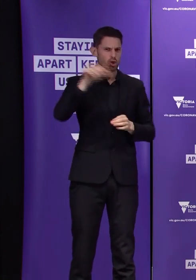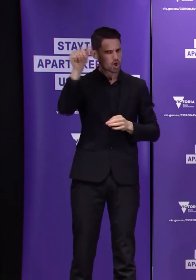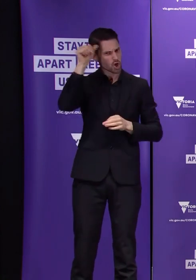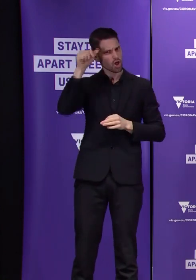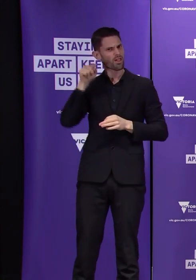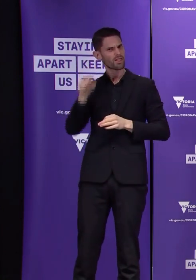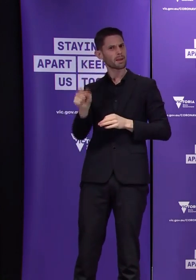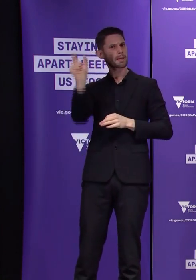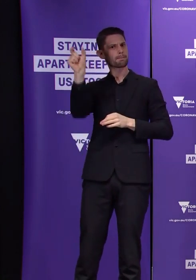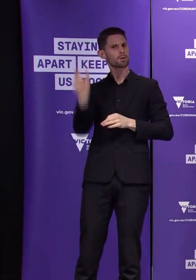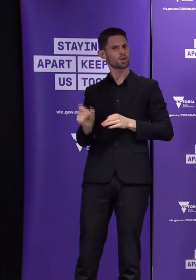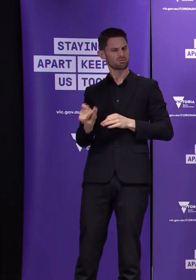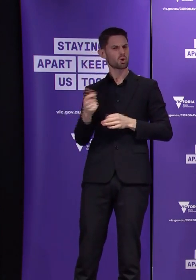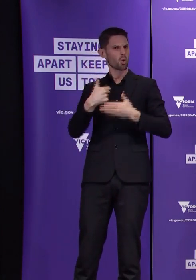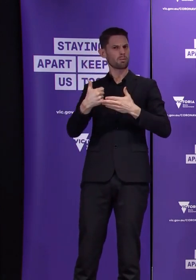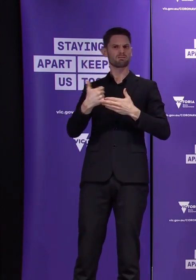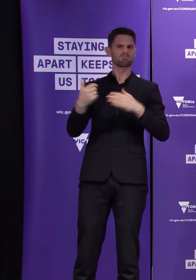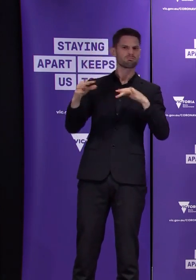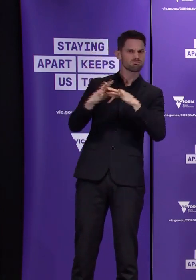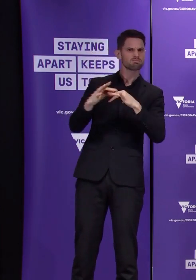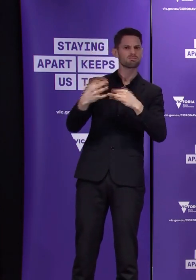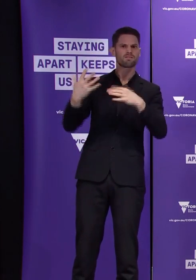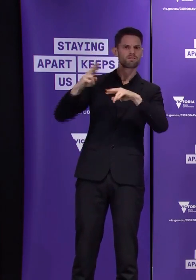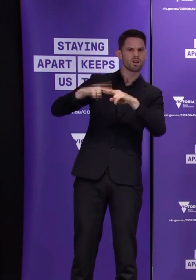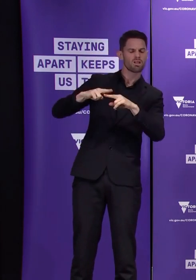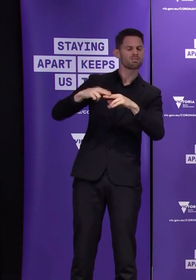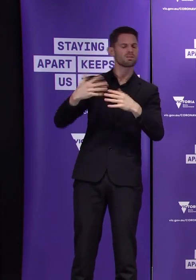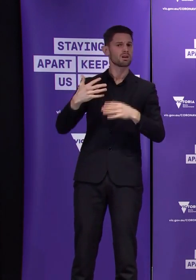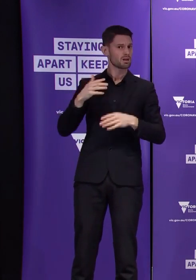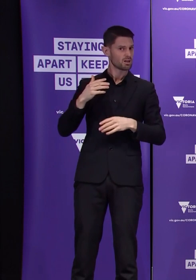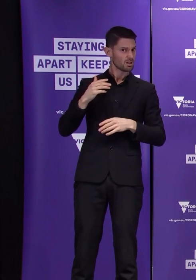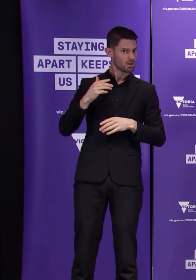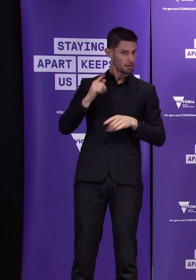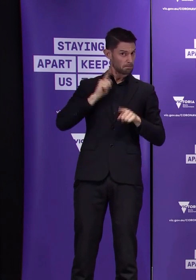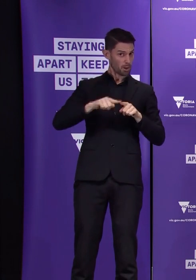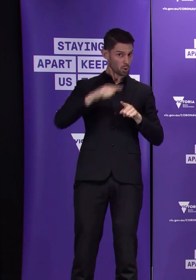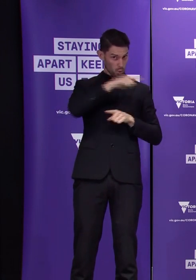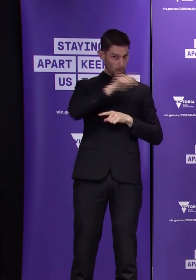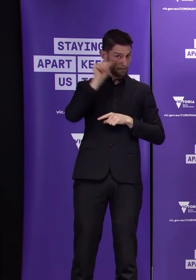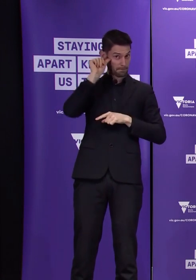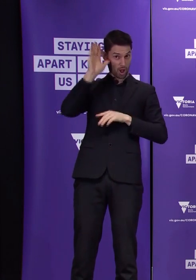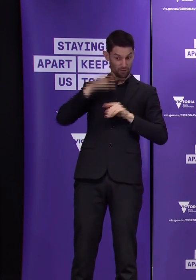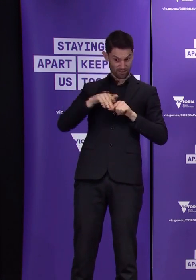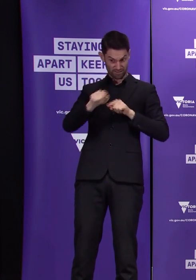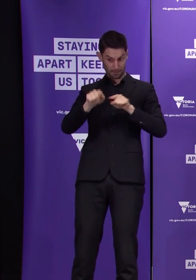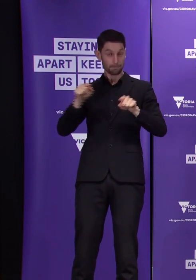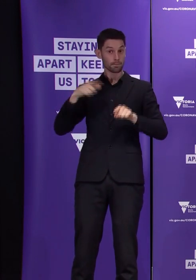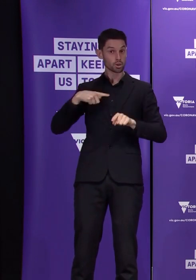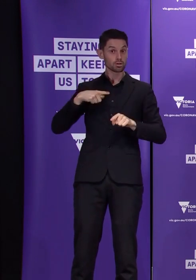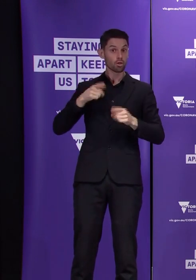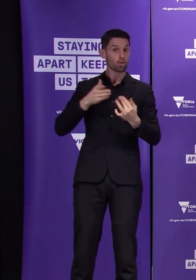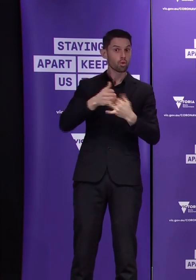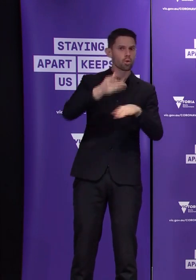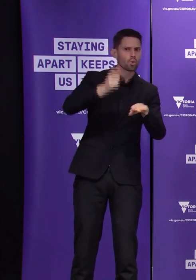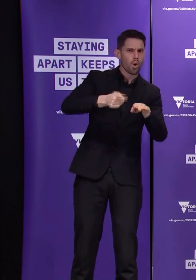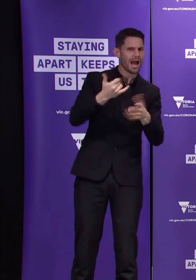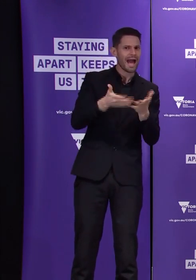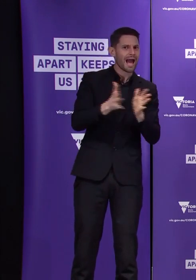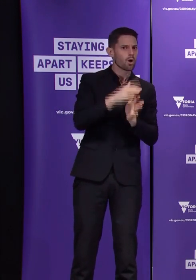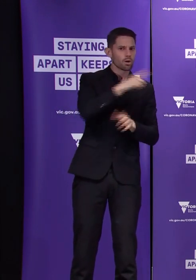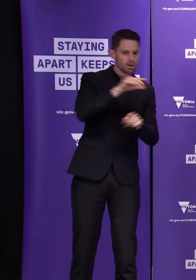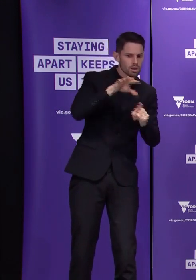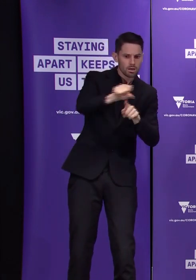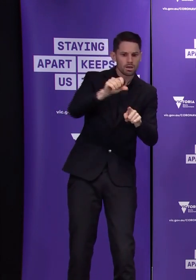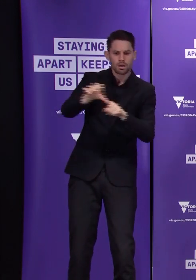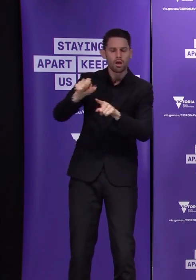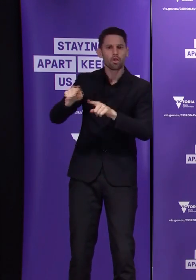guess, identified? Have they been through the courts before? What's the sort of, how are you identifying them? So essentially what we're seeing